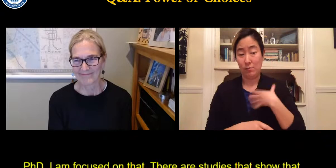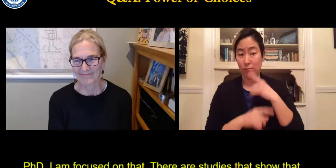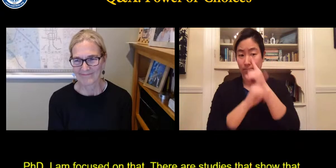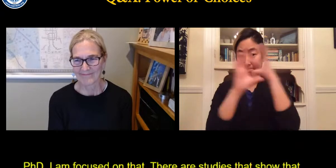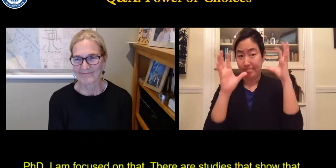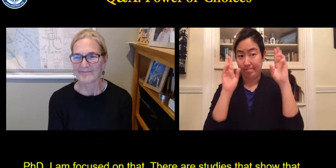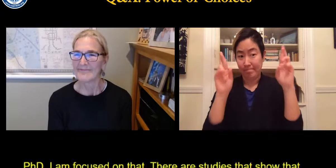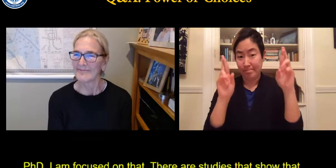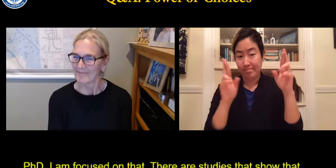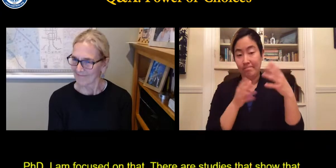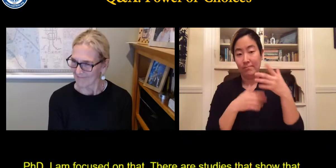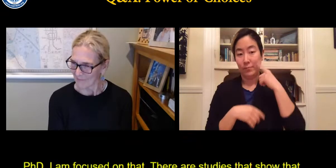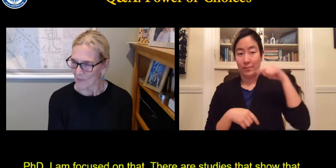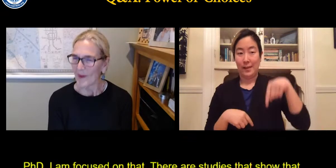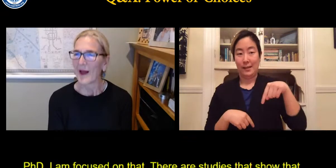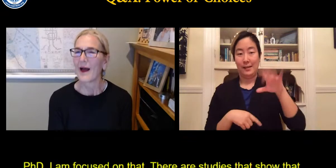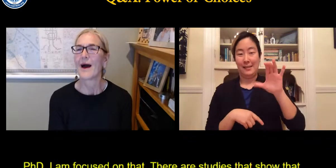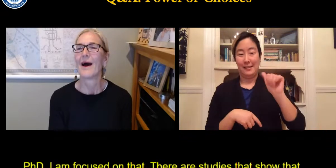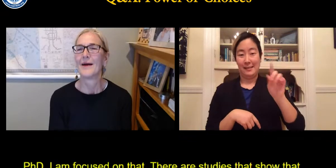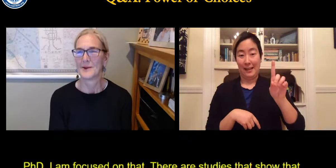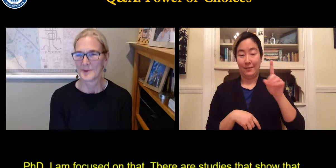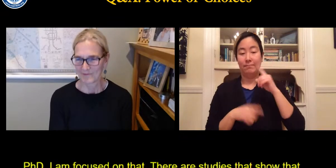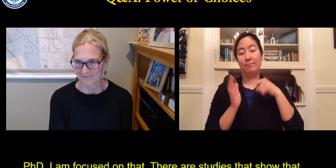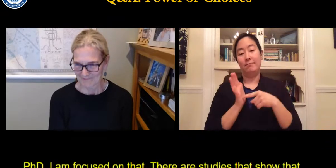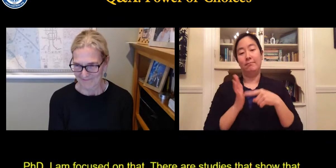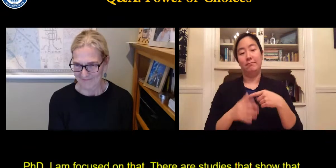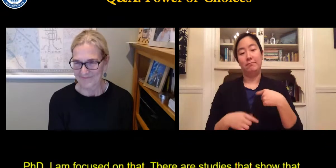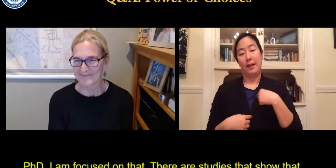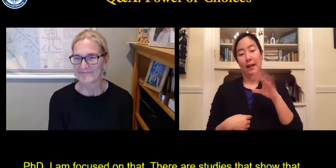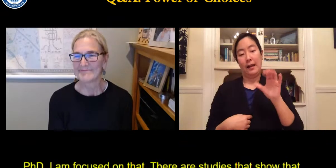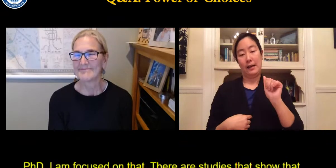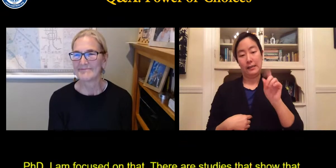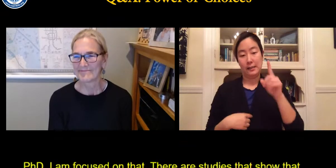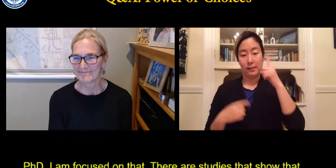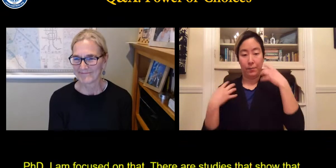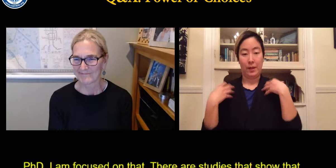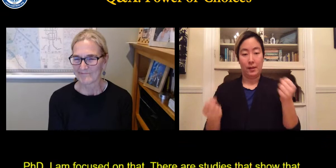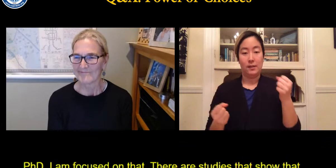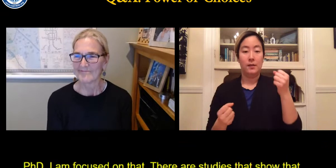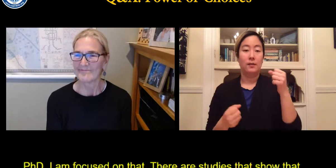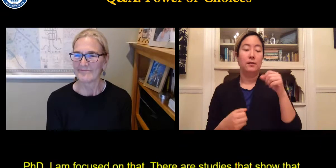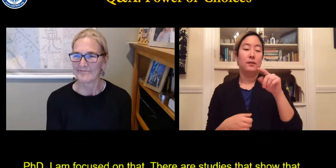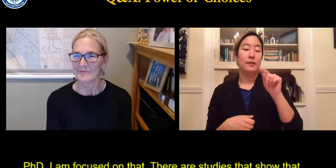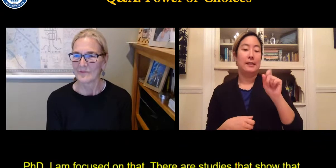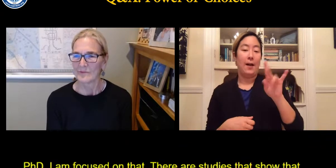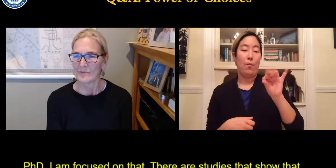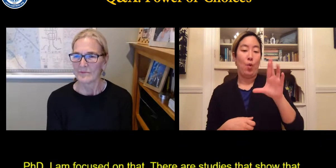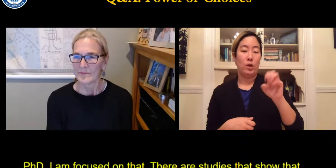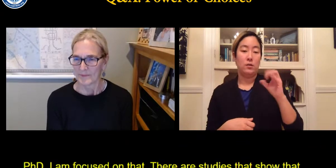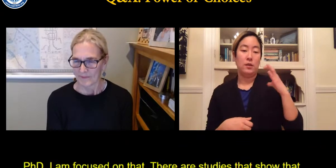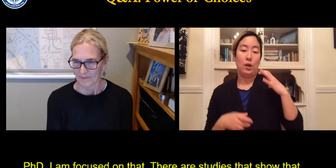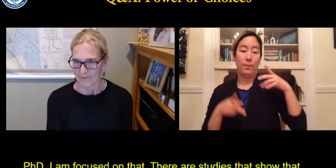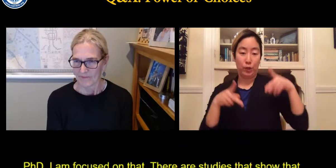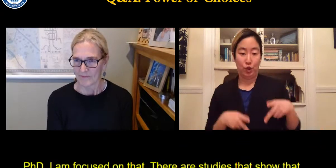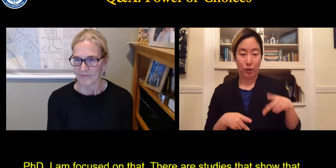envelope and be able to engage more of these types of therapies within the deaf